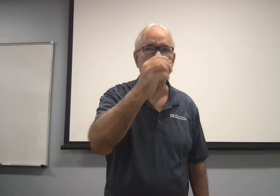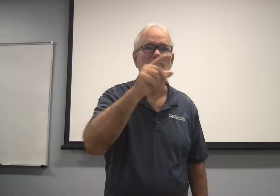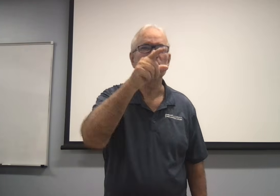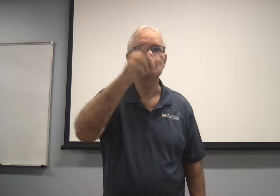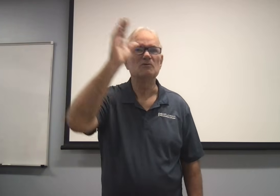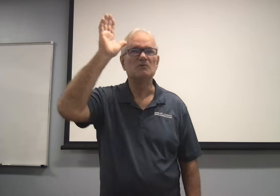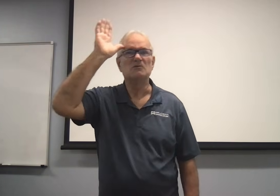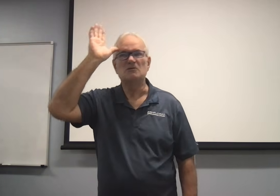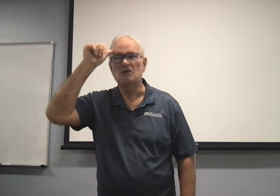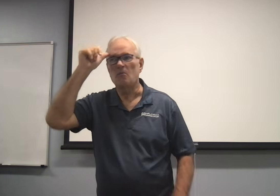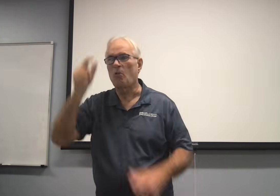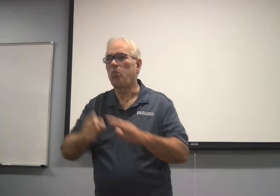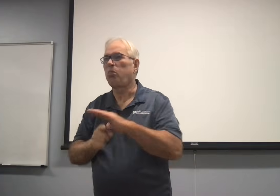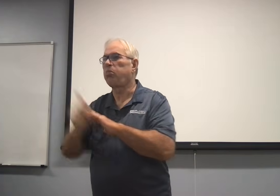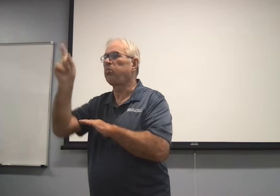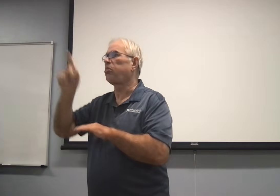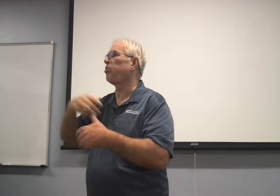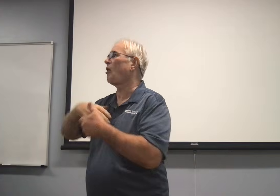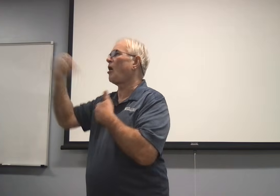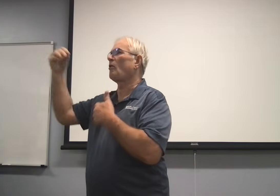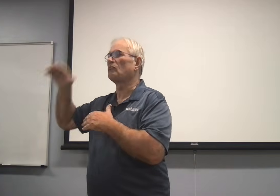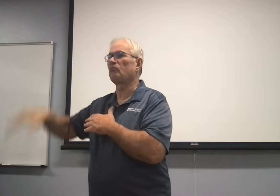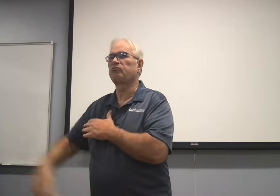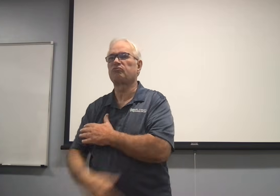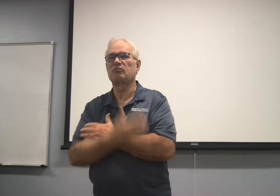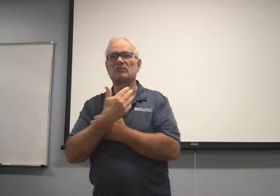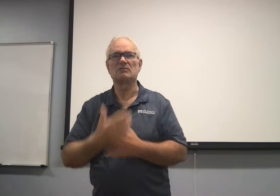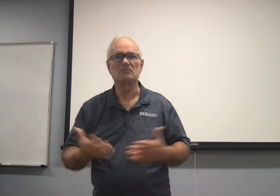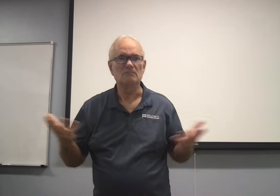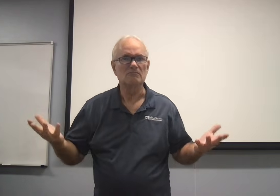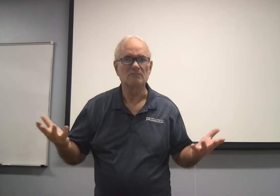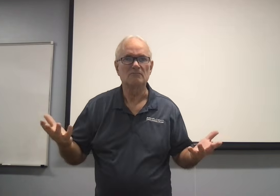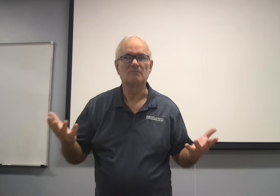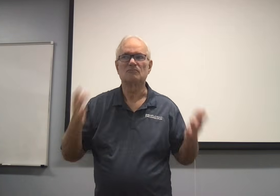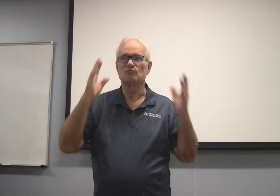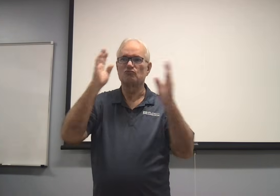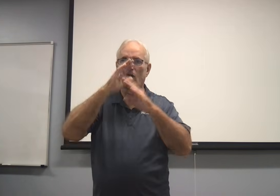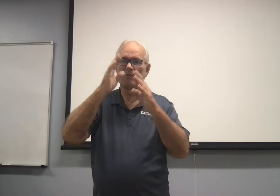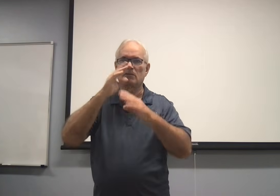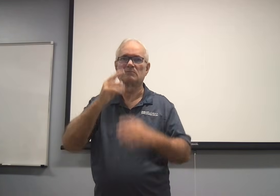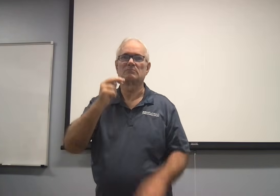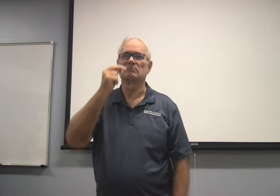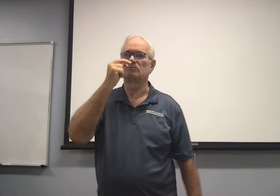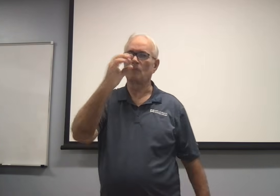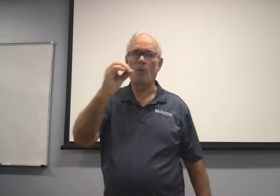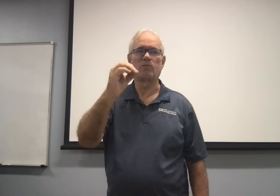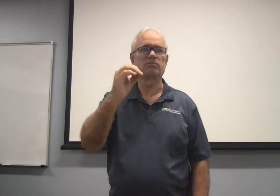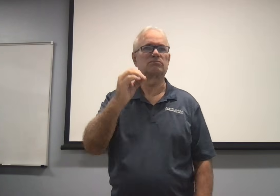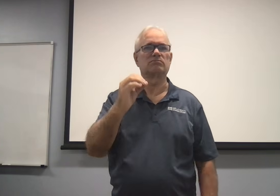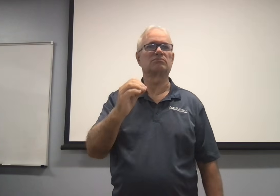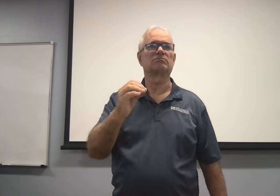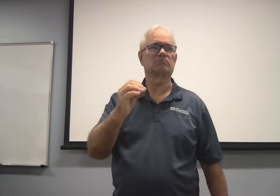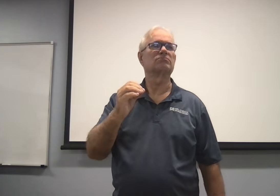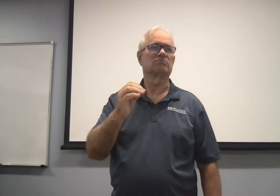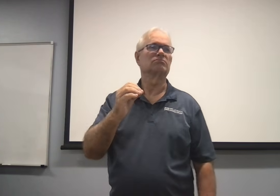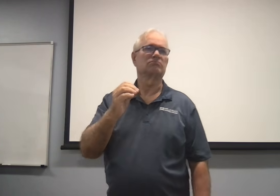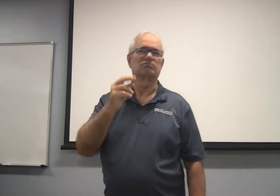you no, it's a little more emphasis if someone's being stubborn or if someone's in trouble and you're just like